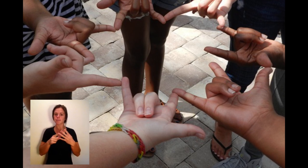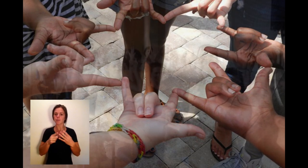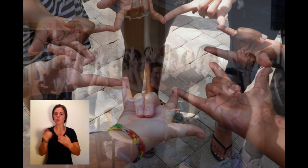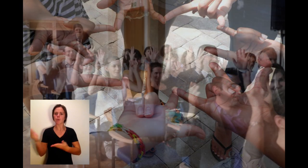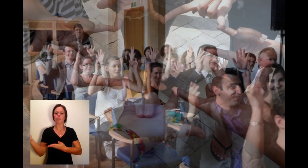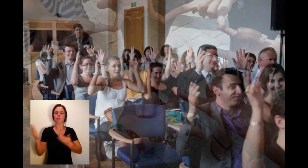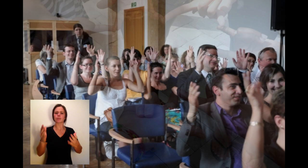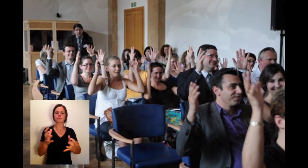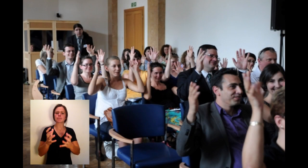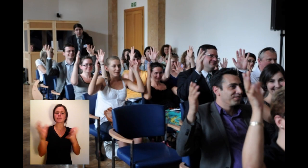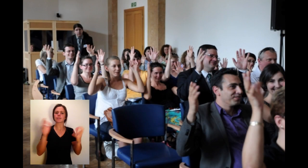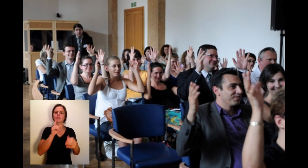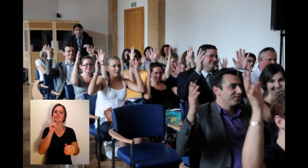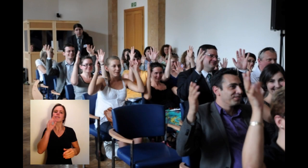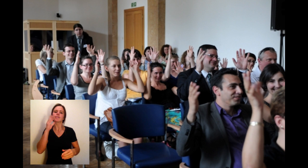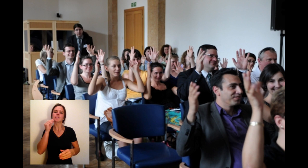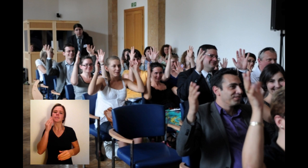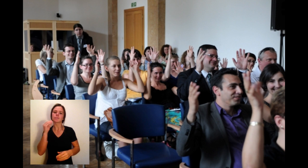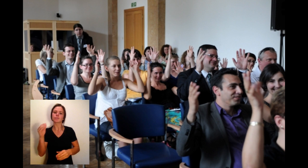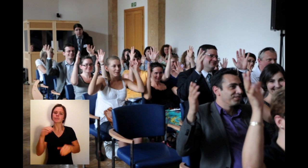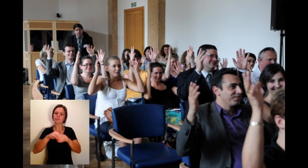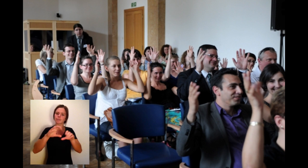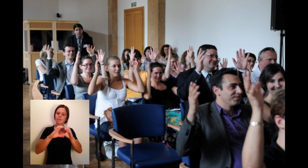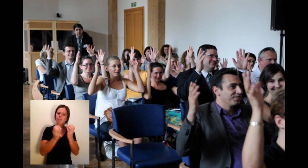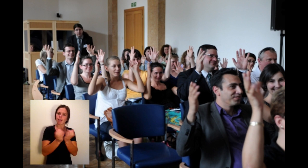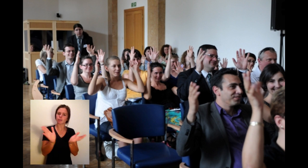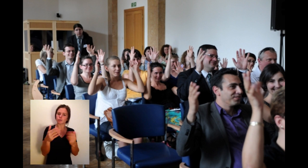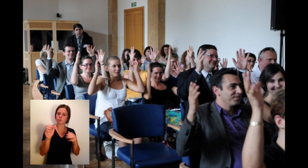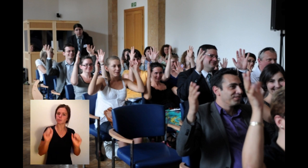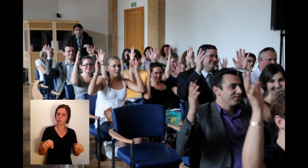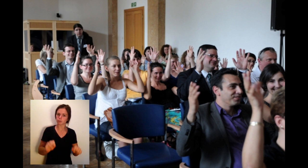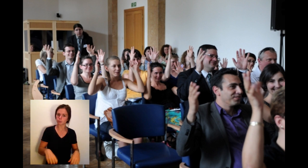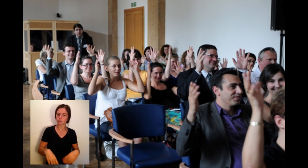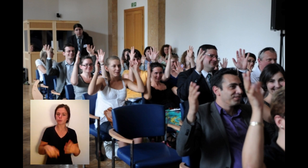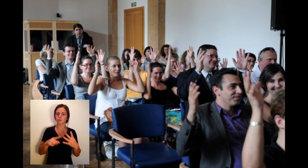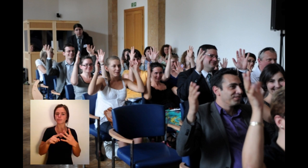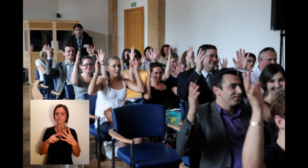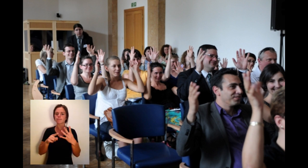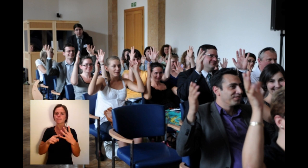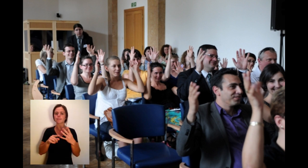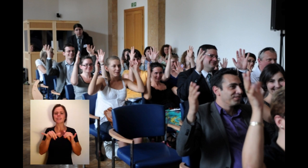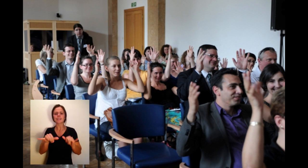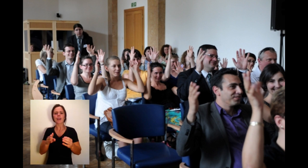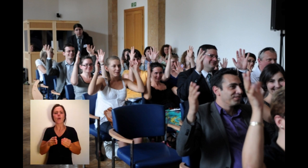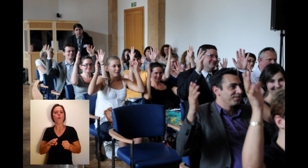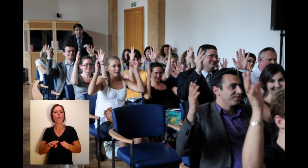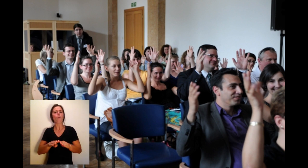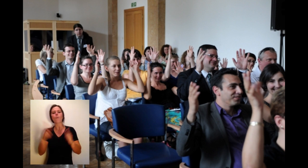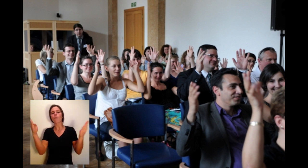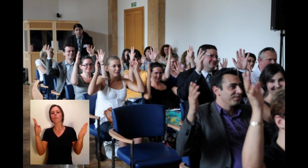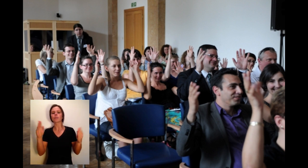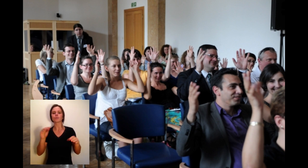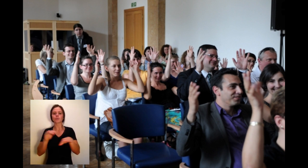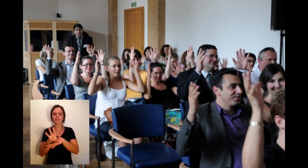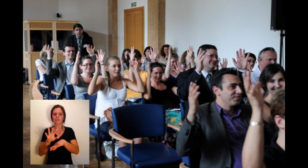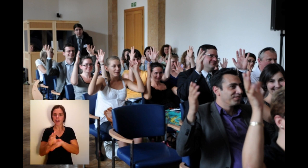community, bring as much outside deaf experience into the classroom as possible, and stay open to